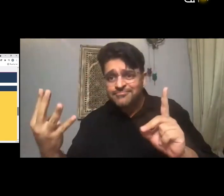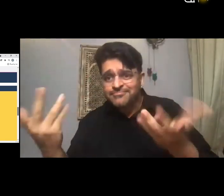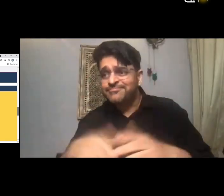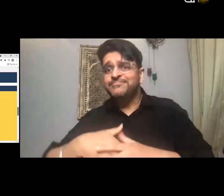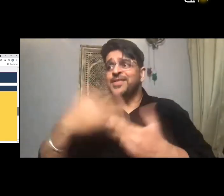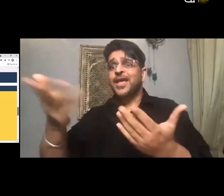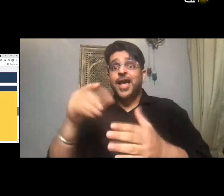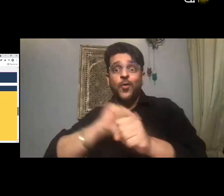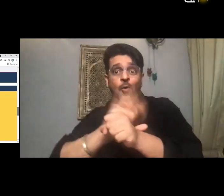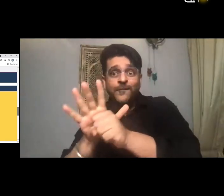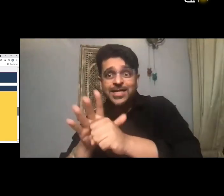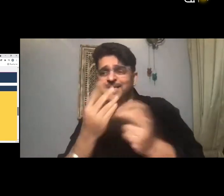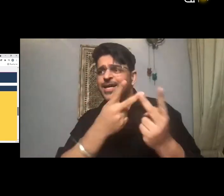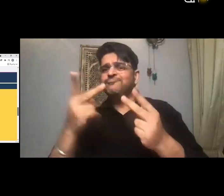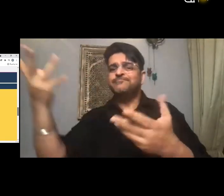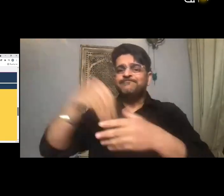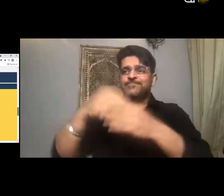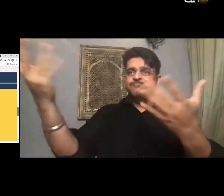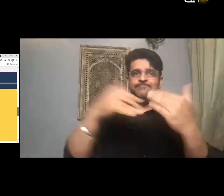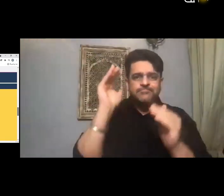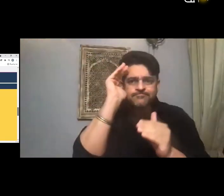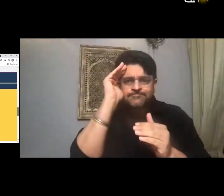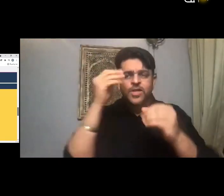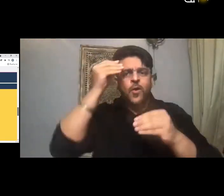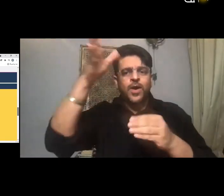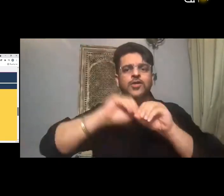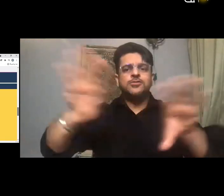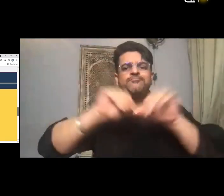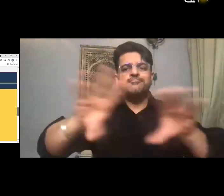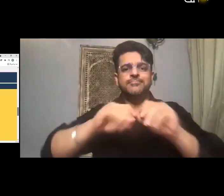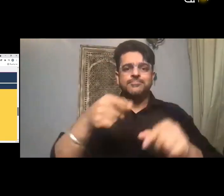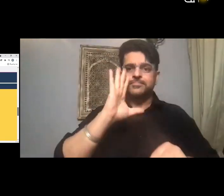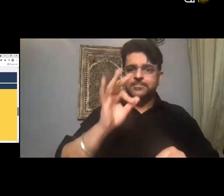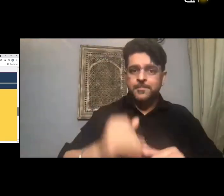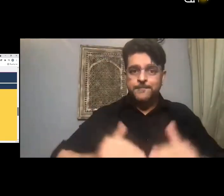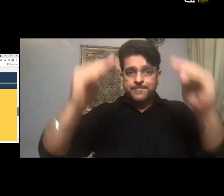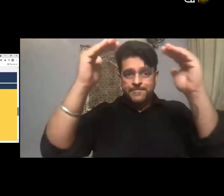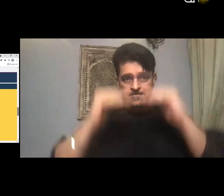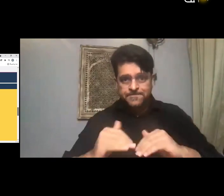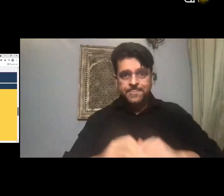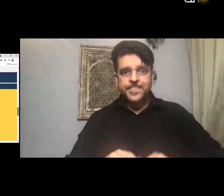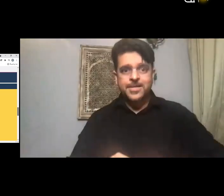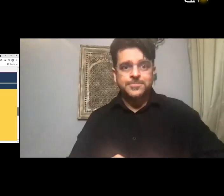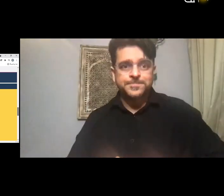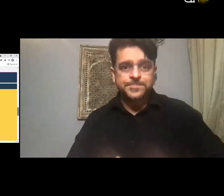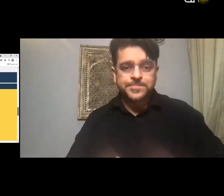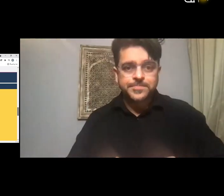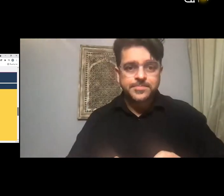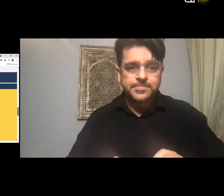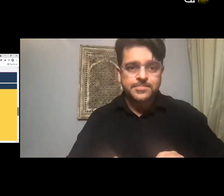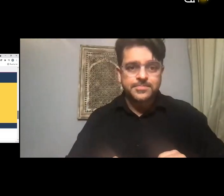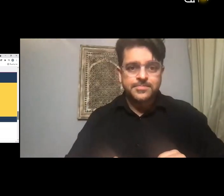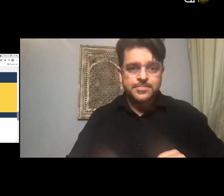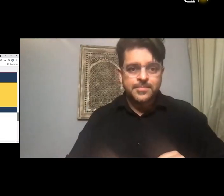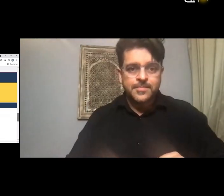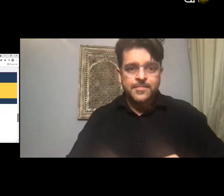online education, LGBTQ, COVID, and all these kind of information related to awareness generation, which are very, very important. Go